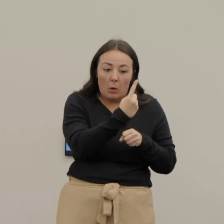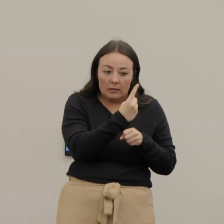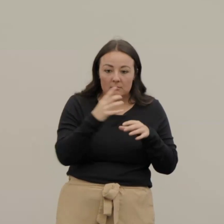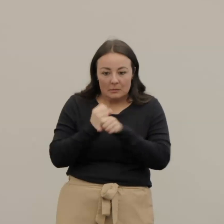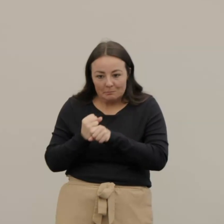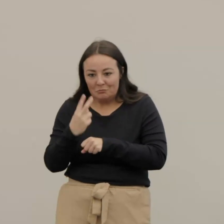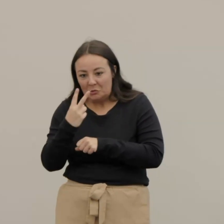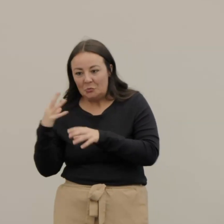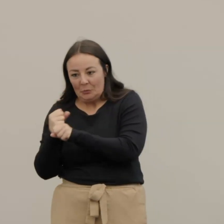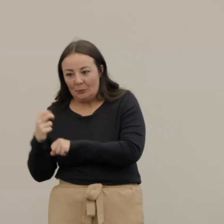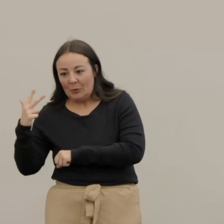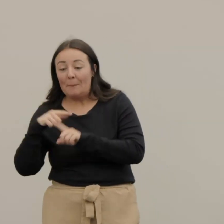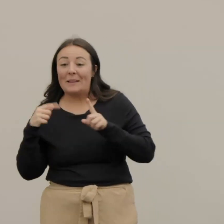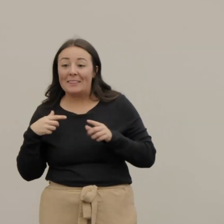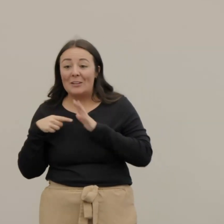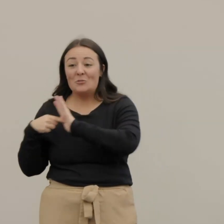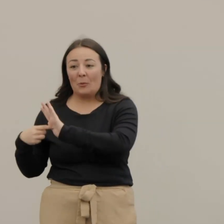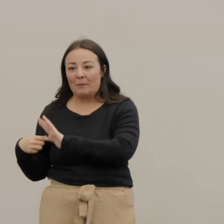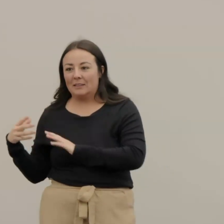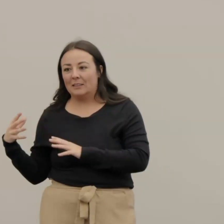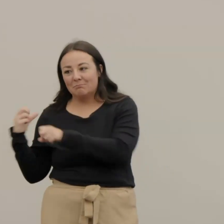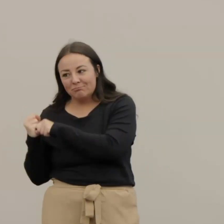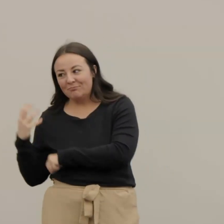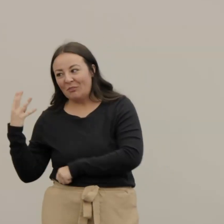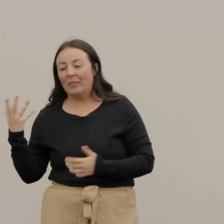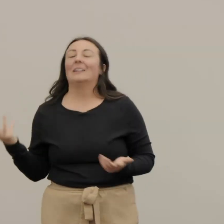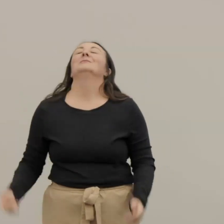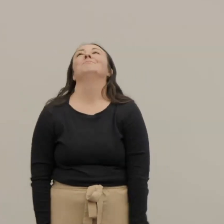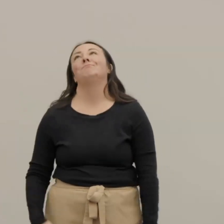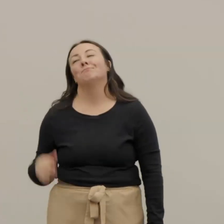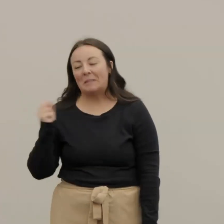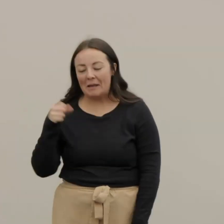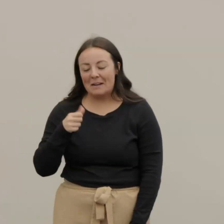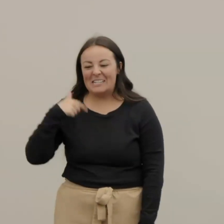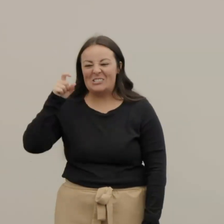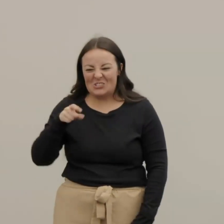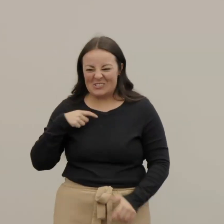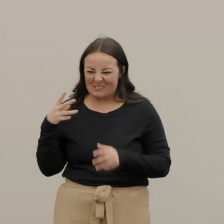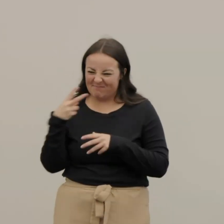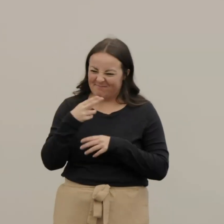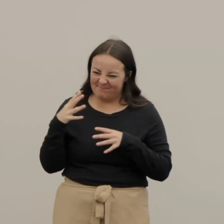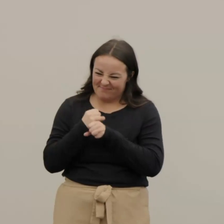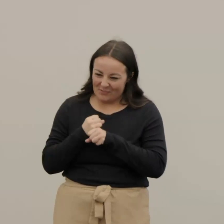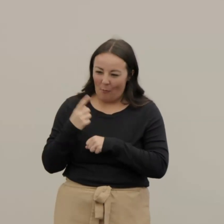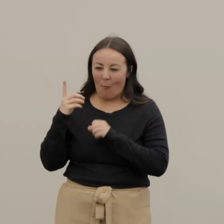showed me the cut 4 answer that they'd come up with. I was like, yep, I needed to cut one more